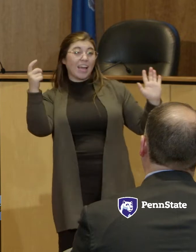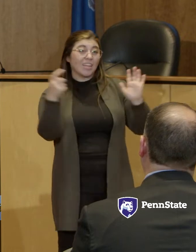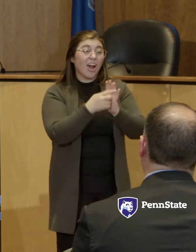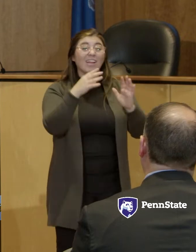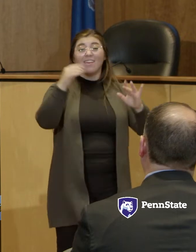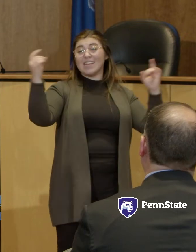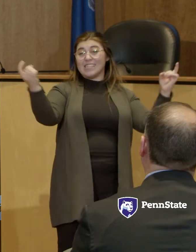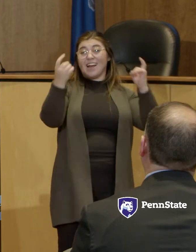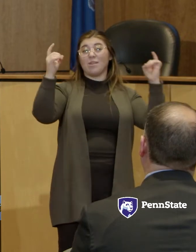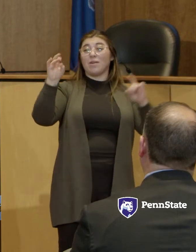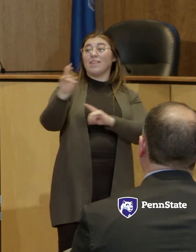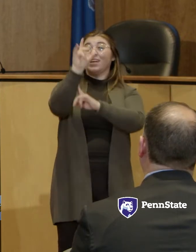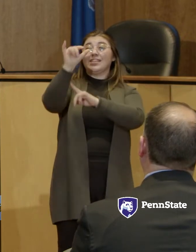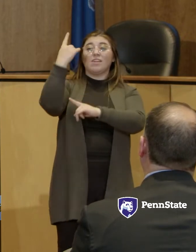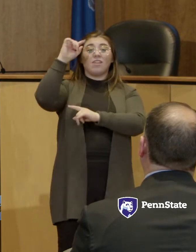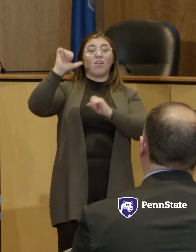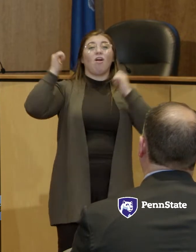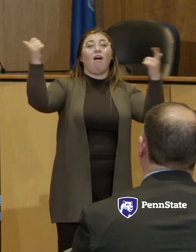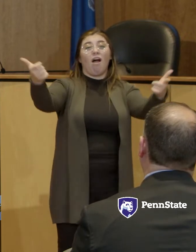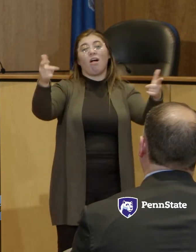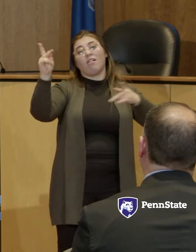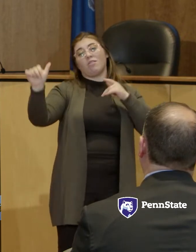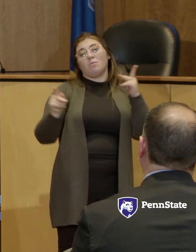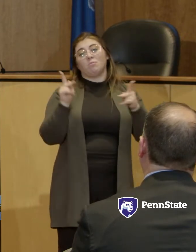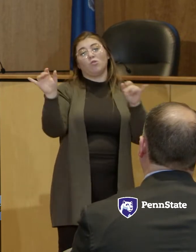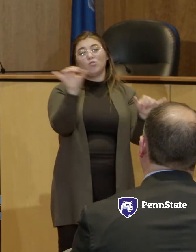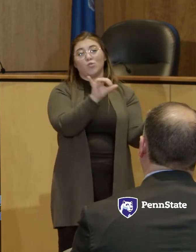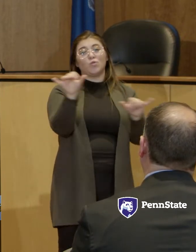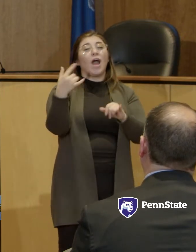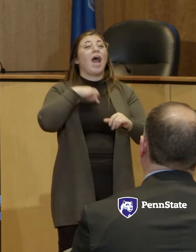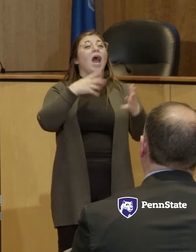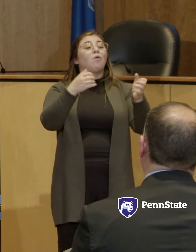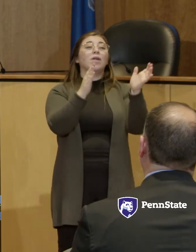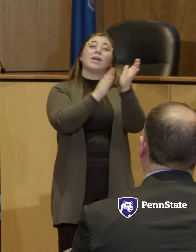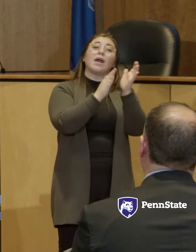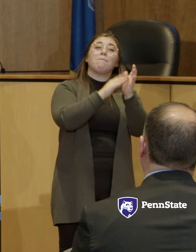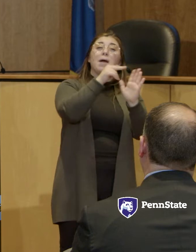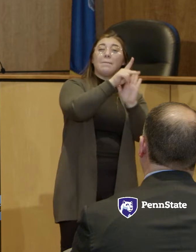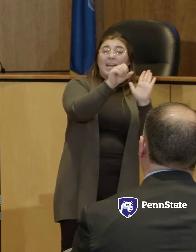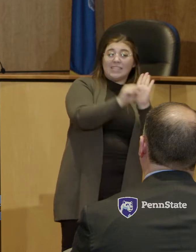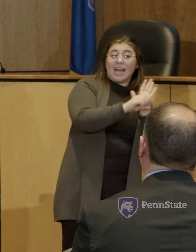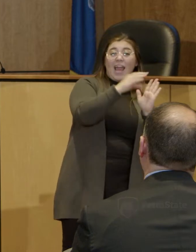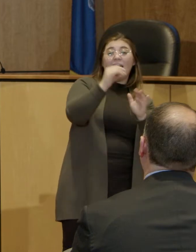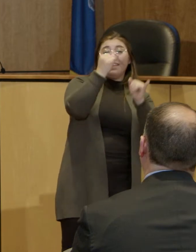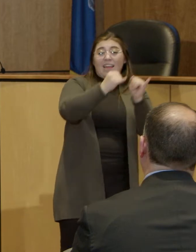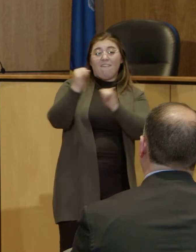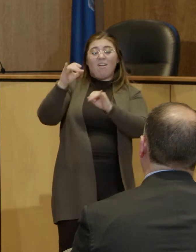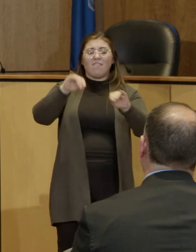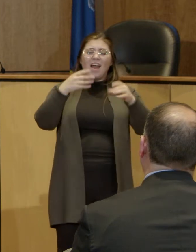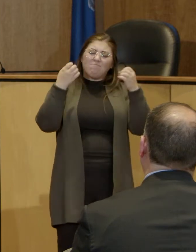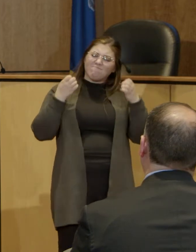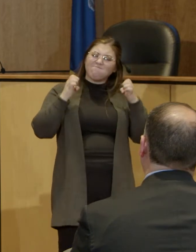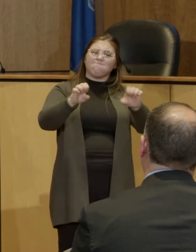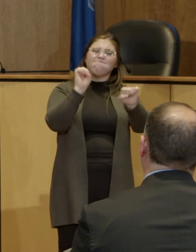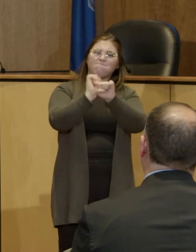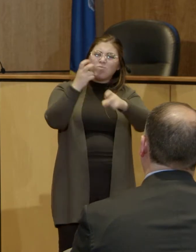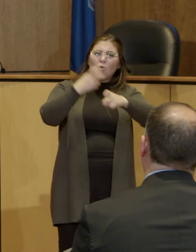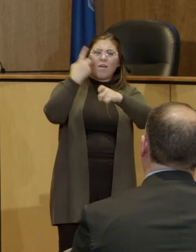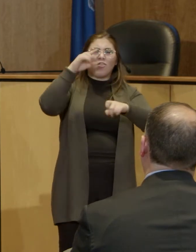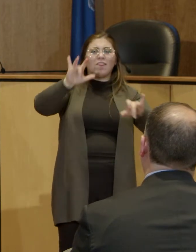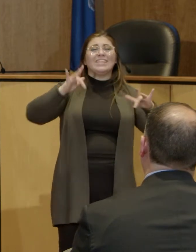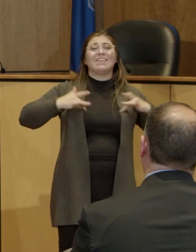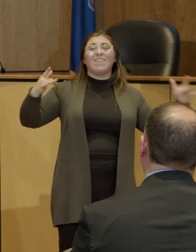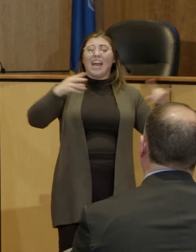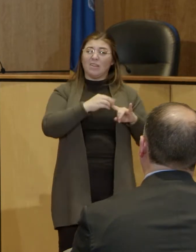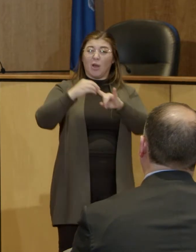and celebrate the dignity in others. I want to commend Penn State and the individuals who poured effort into this event, especially